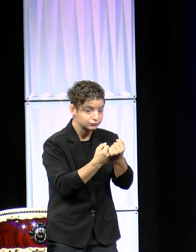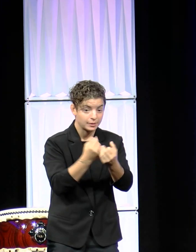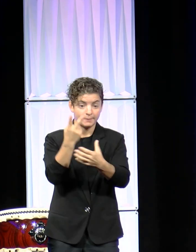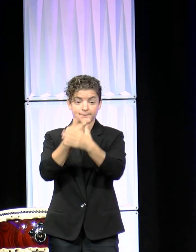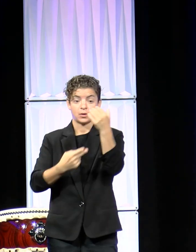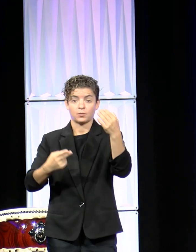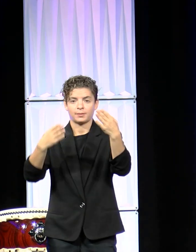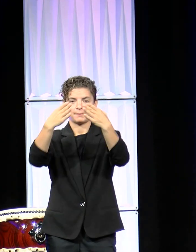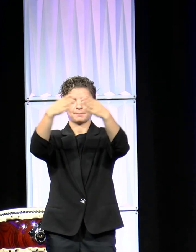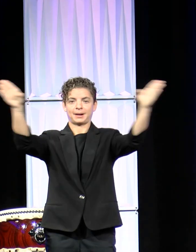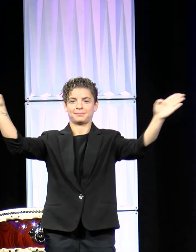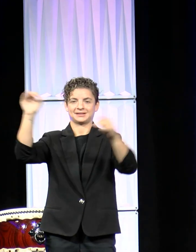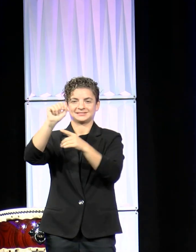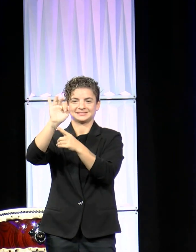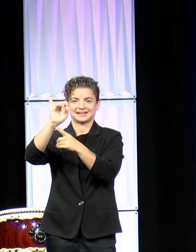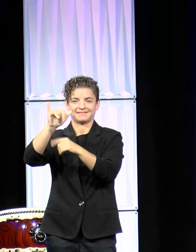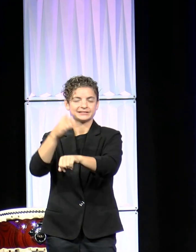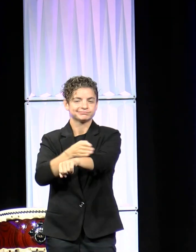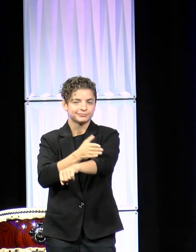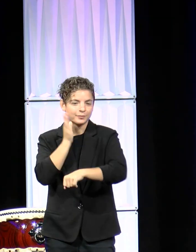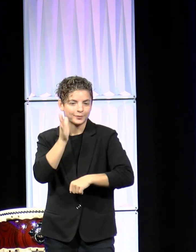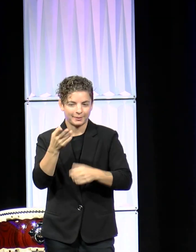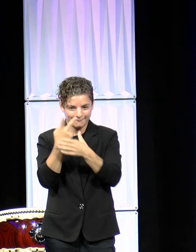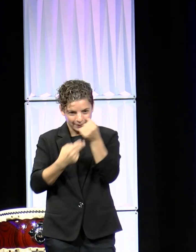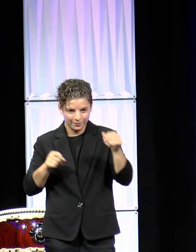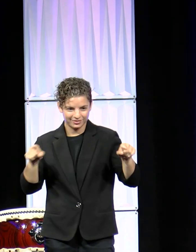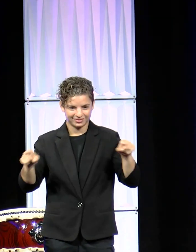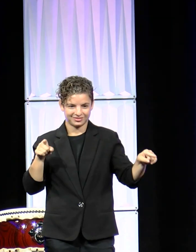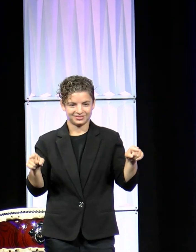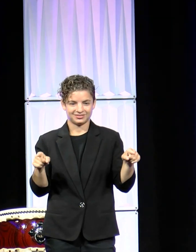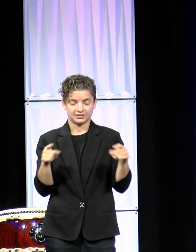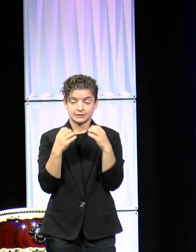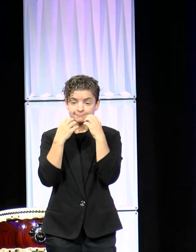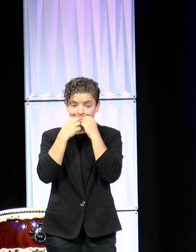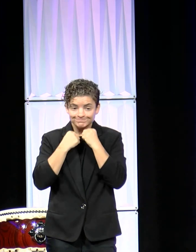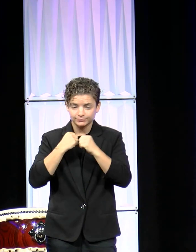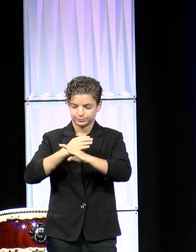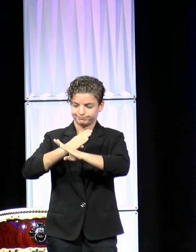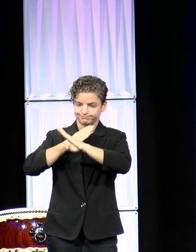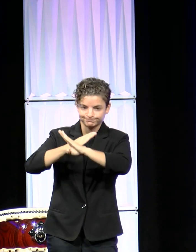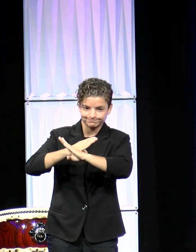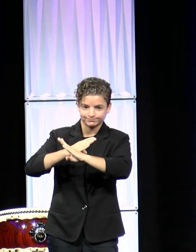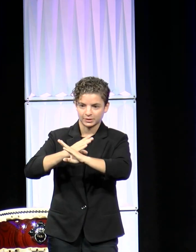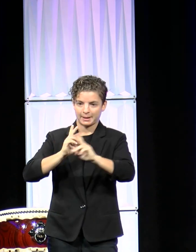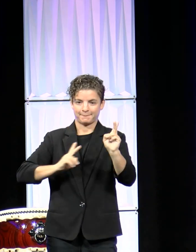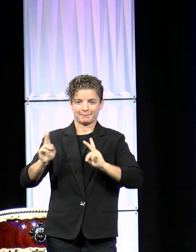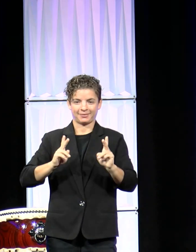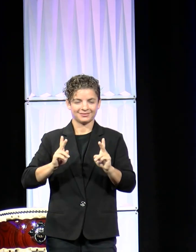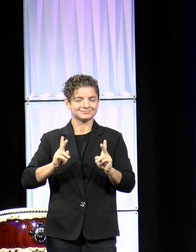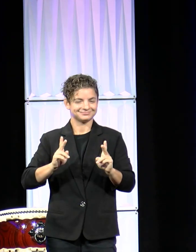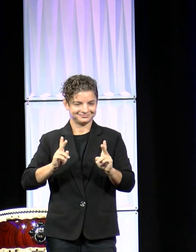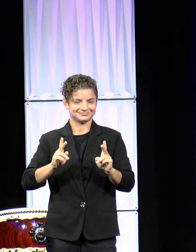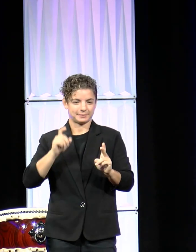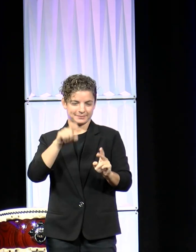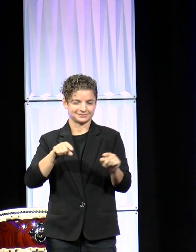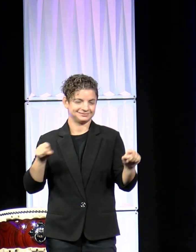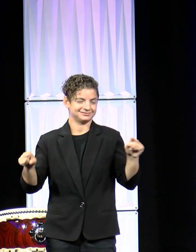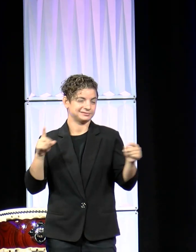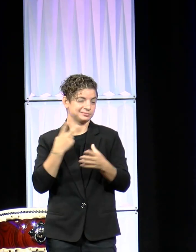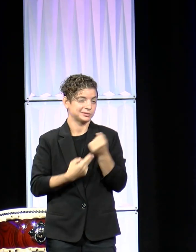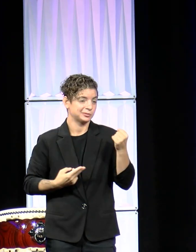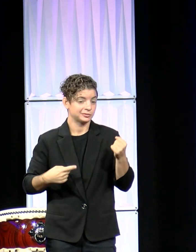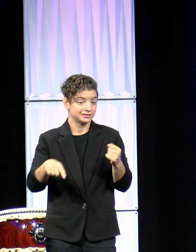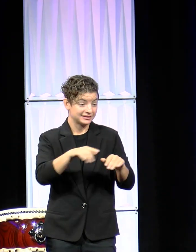protection of folks. And again, these child victims are now victimizing others. Where was their support and where was their help?